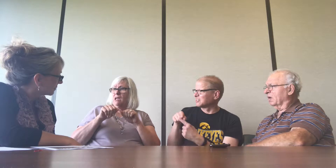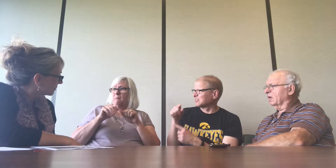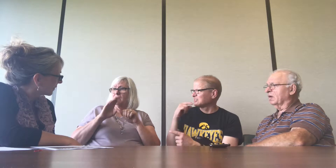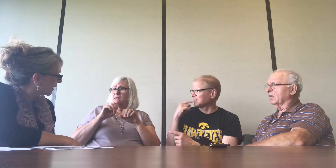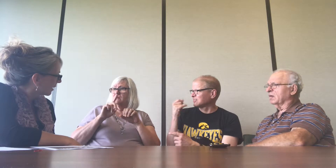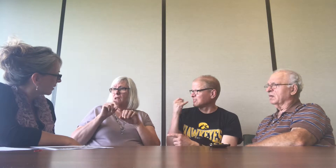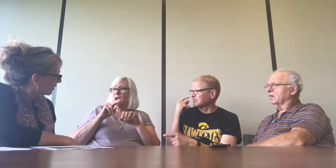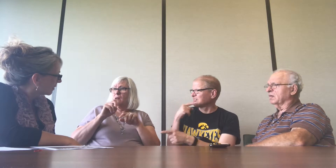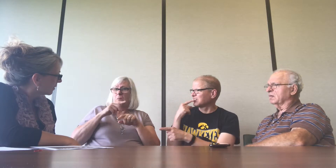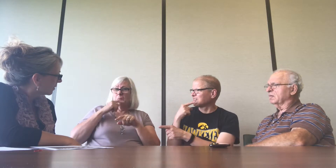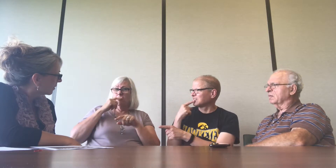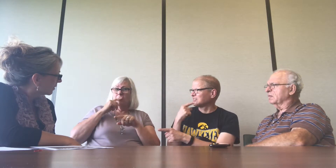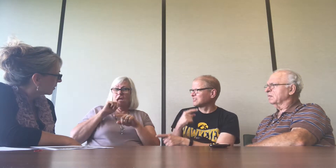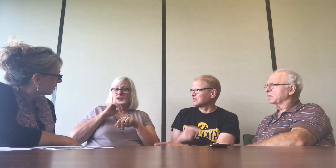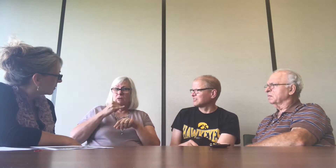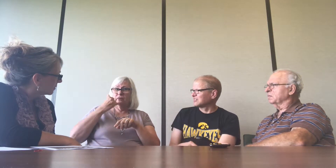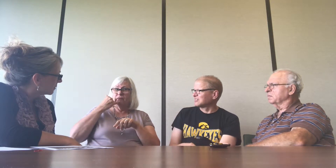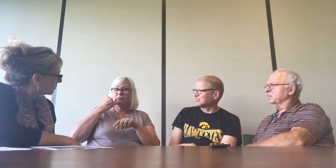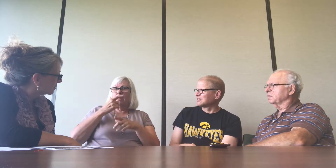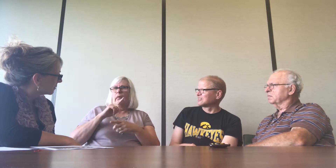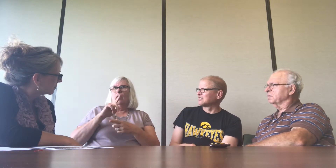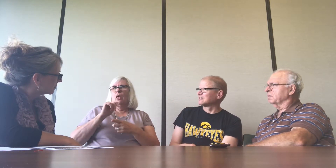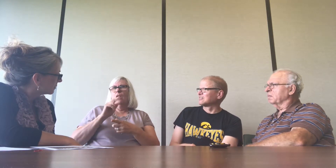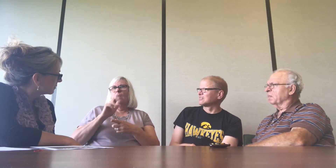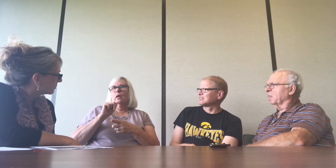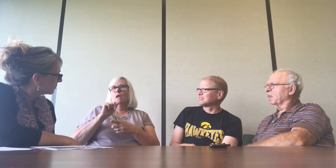relay to contact your office,